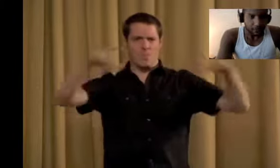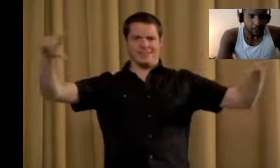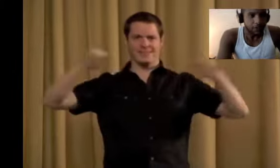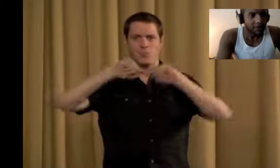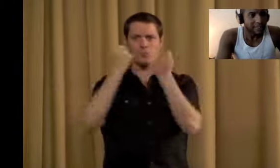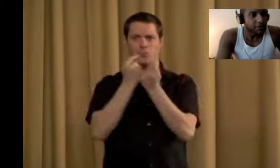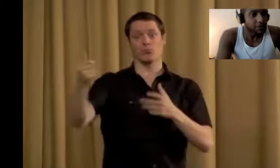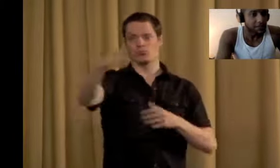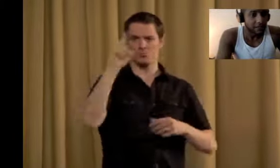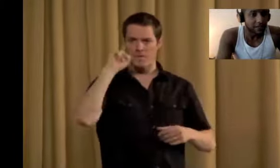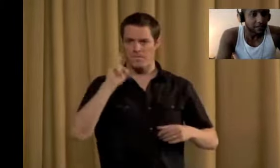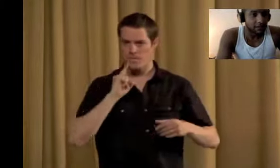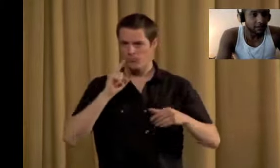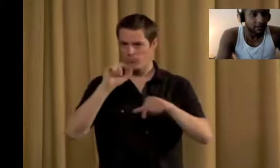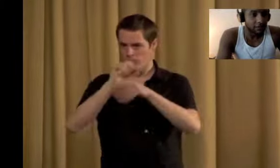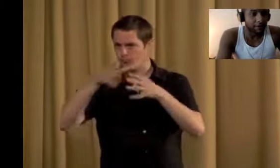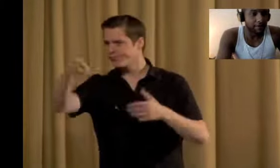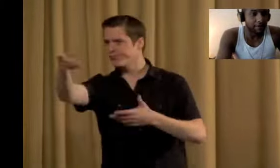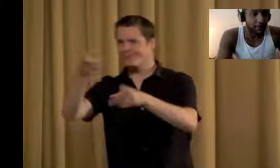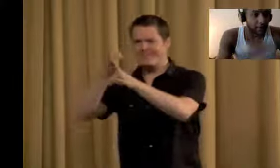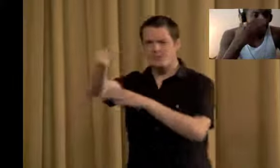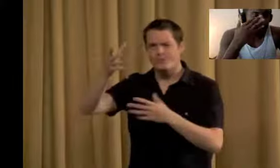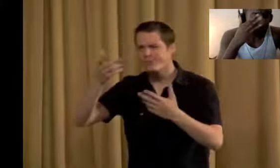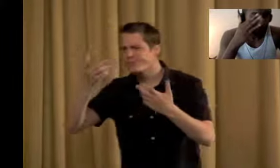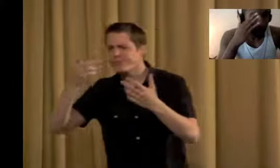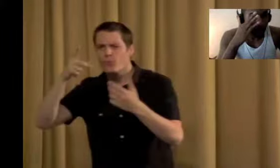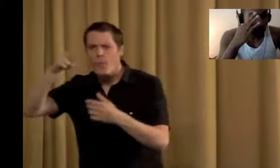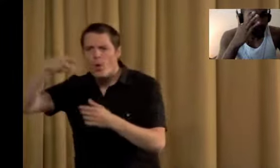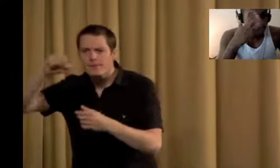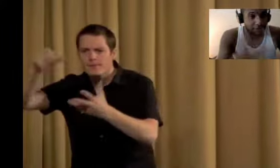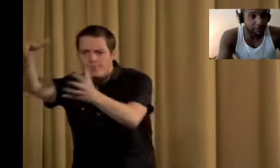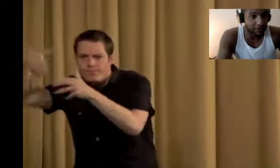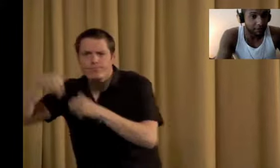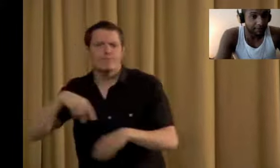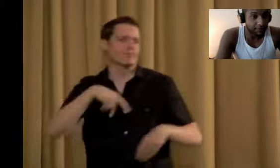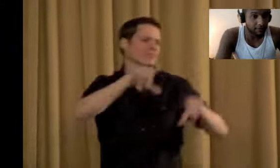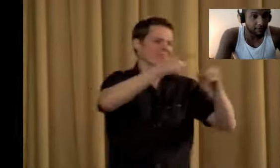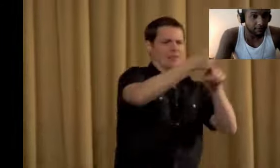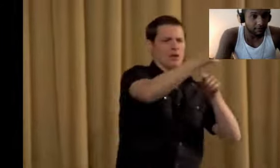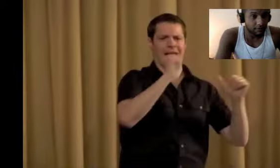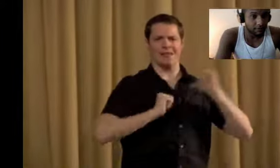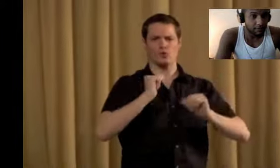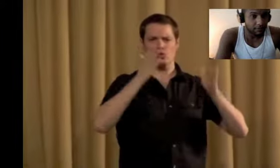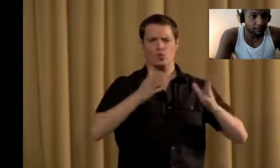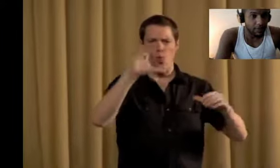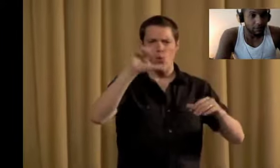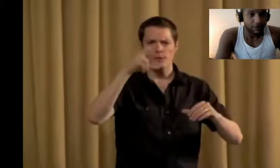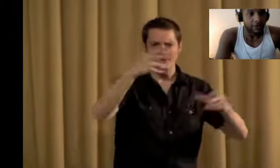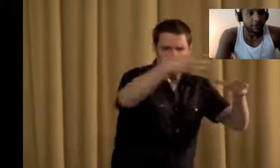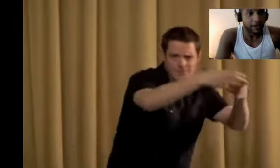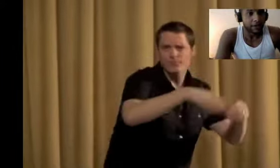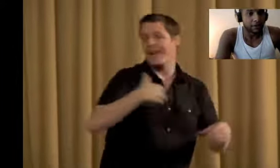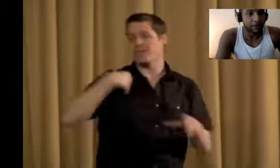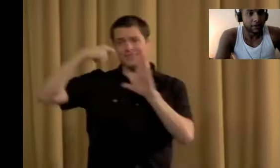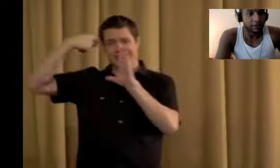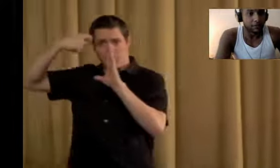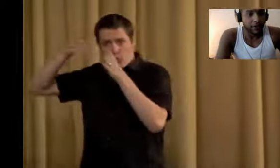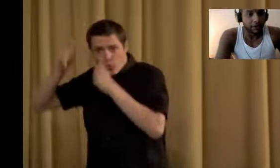So it's not just me. I want to make that very clear. We have a whole team of people. We have the directors, we have the writers, we